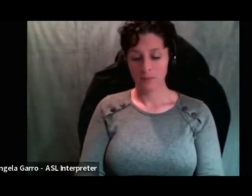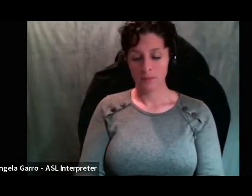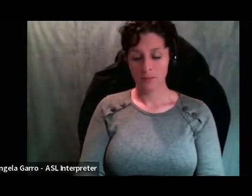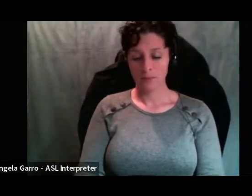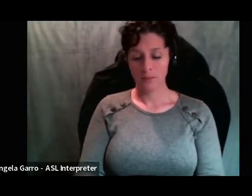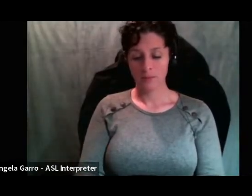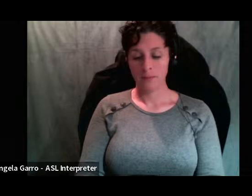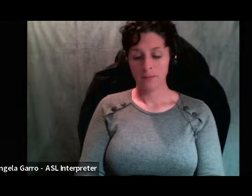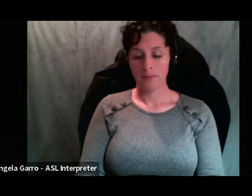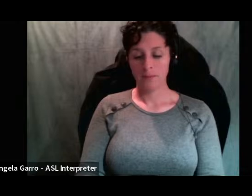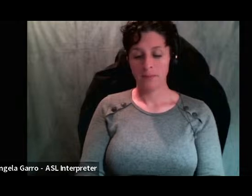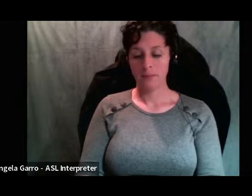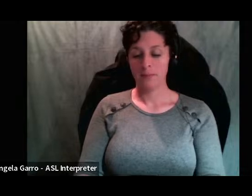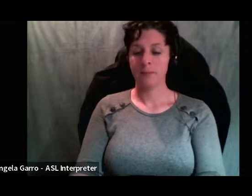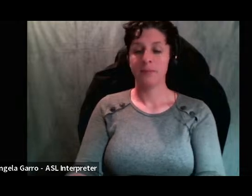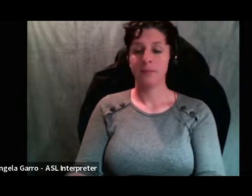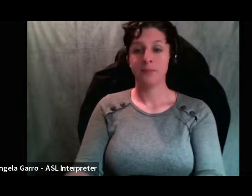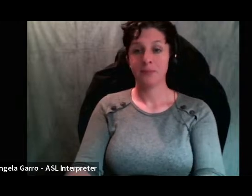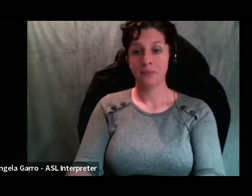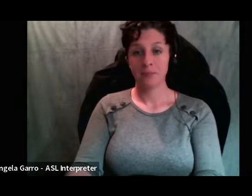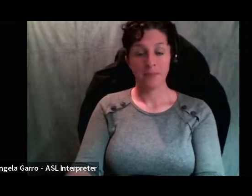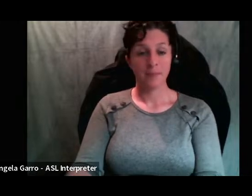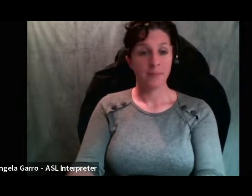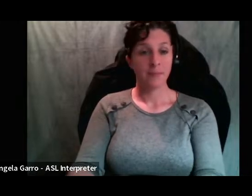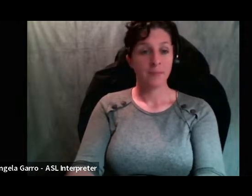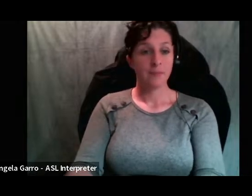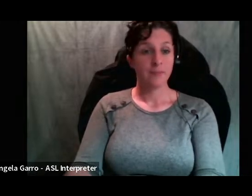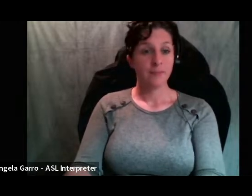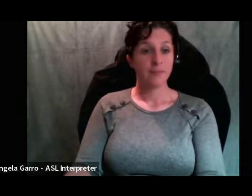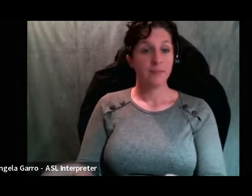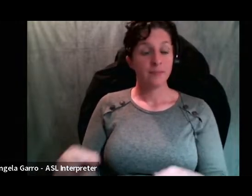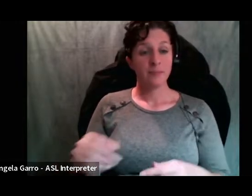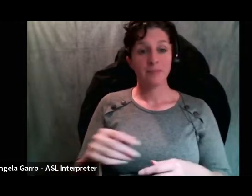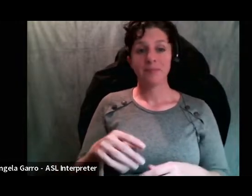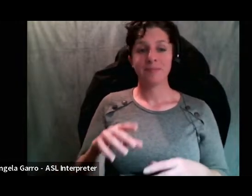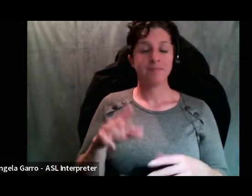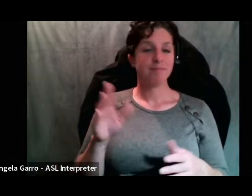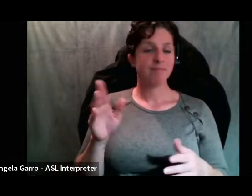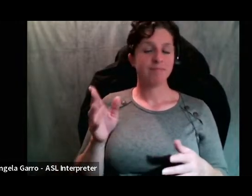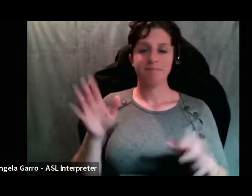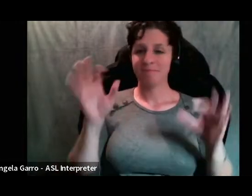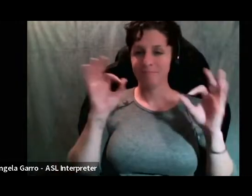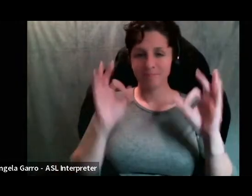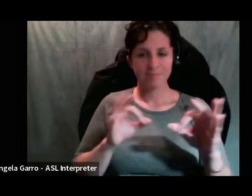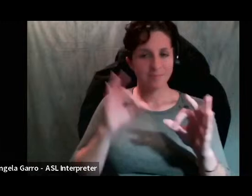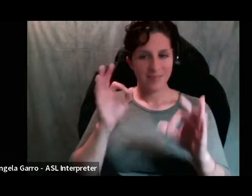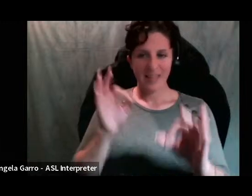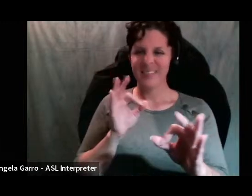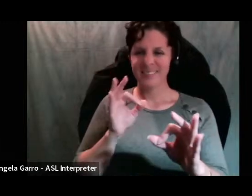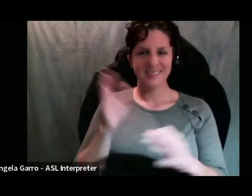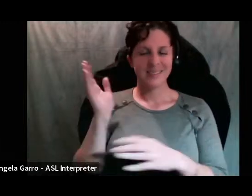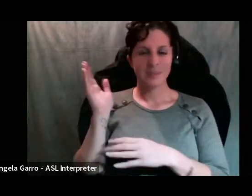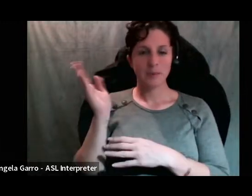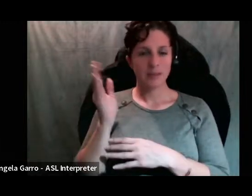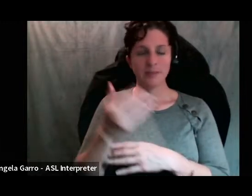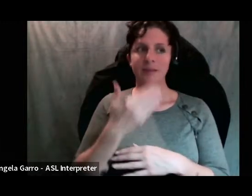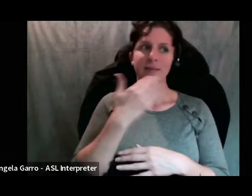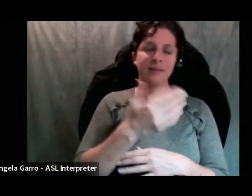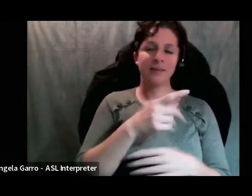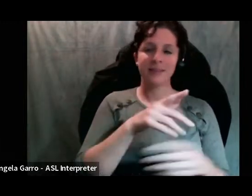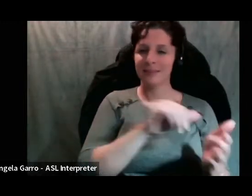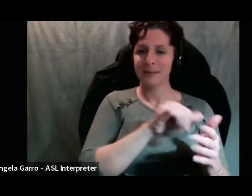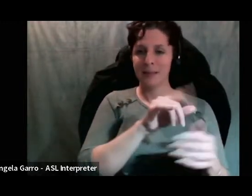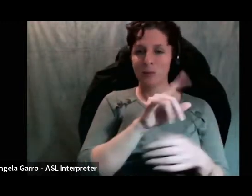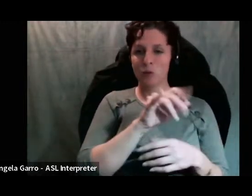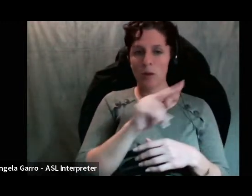Okay, go ahead. Yeah, thank you. Yeah, through the chair. Excellent presentation. I want to echo what President Andrade Zuniga said. Excellent. I